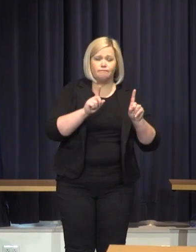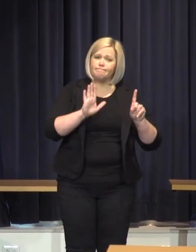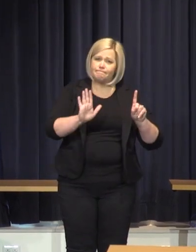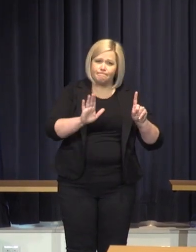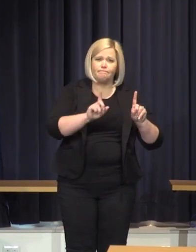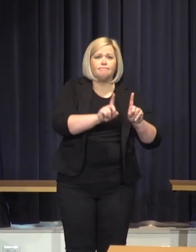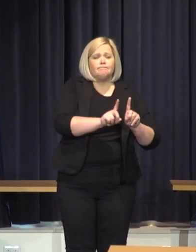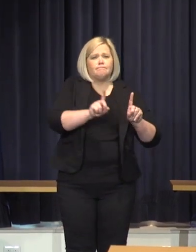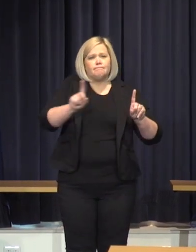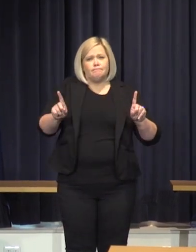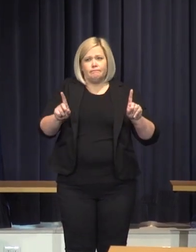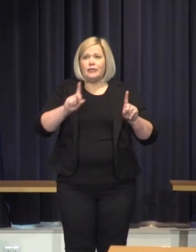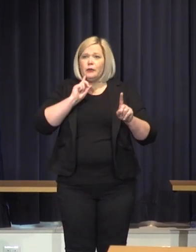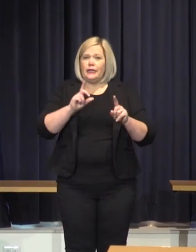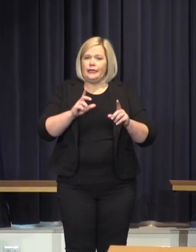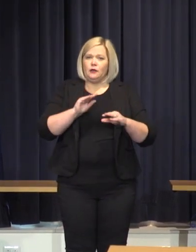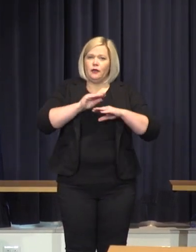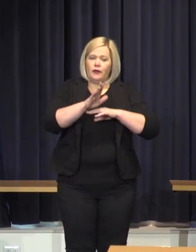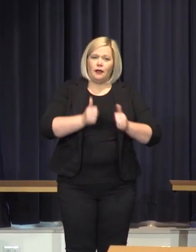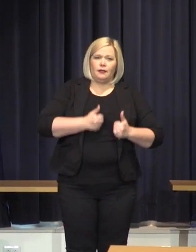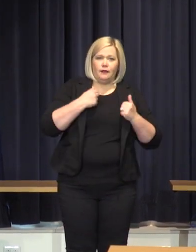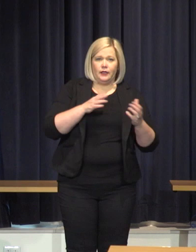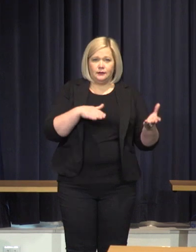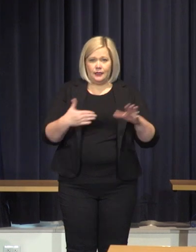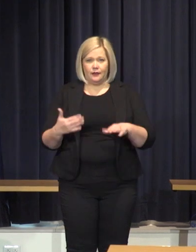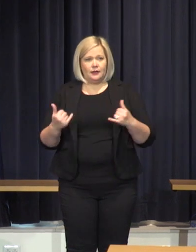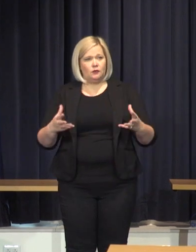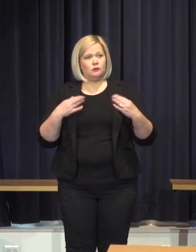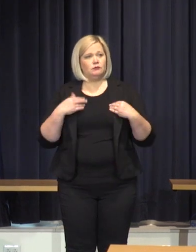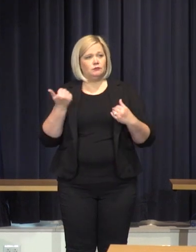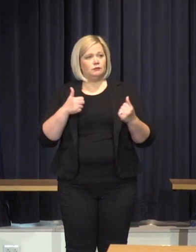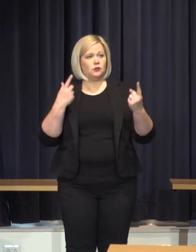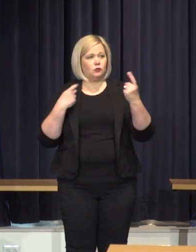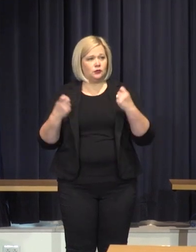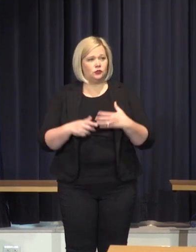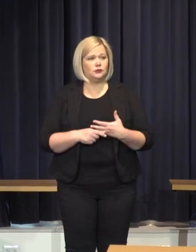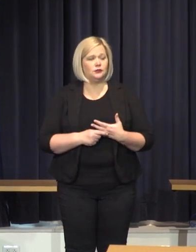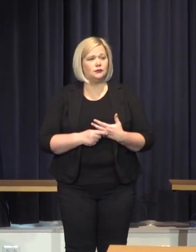matter of life and death. And with that, I'll take any questions.